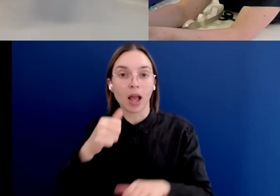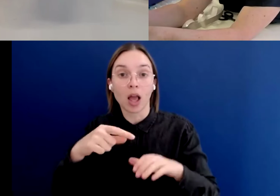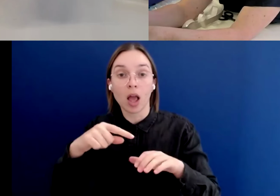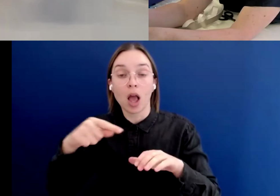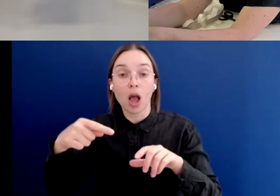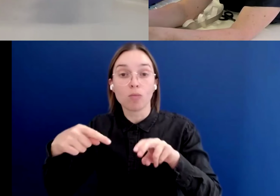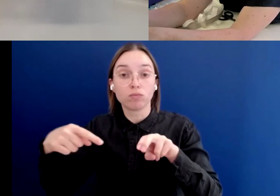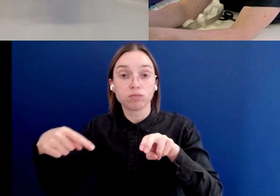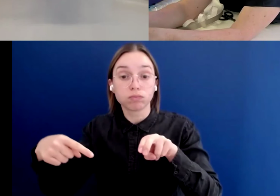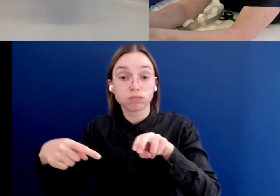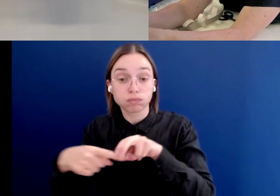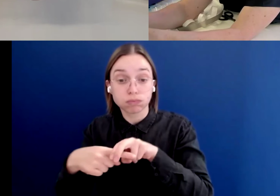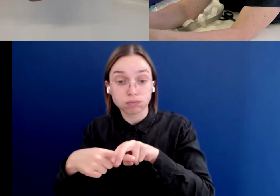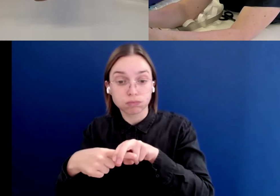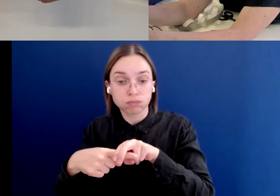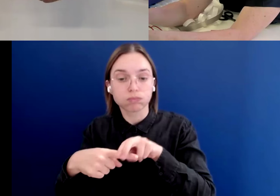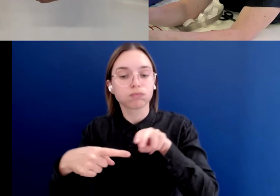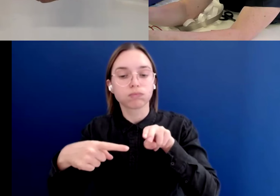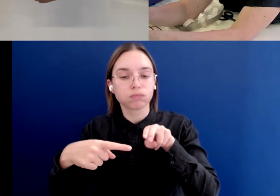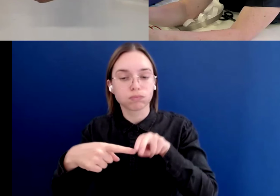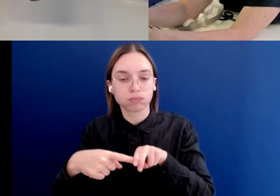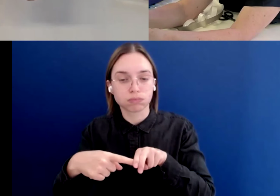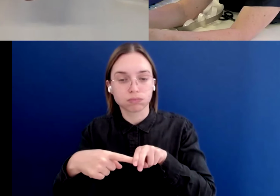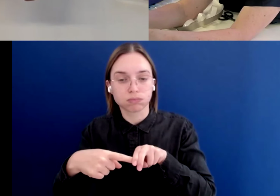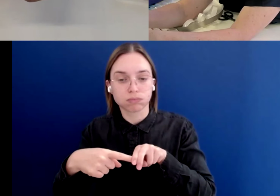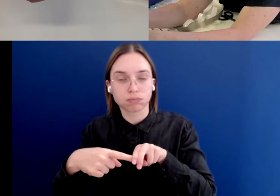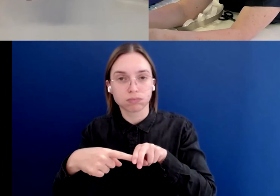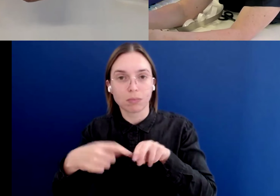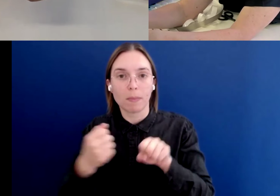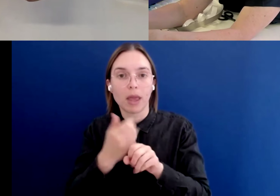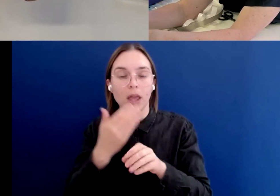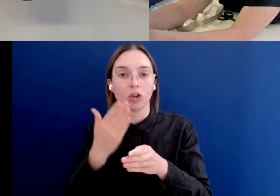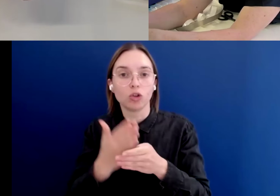so we want the conductive pit underneath the flap.